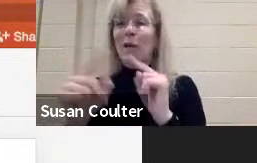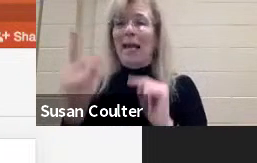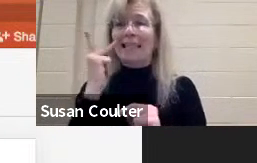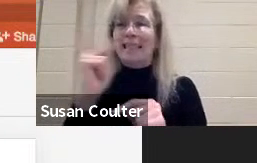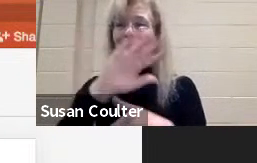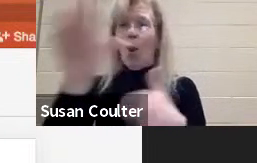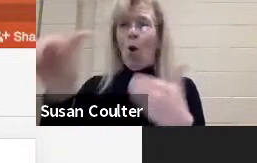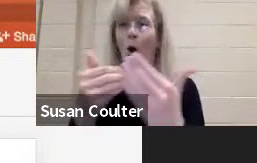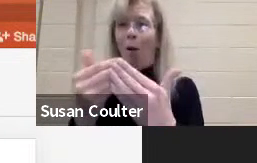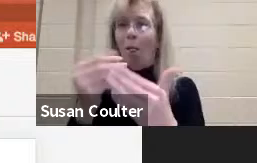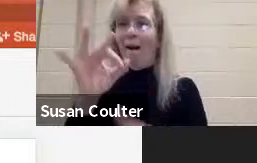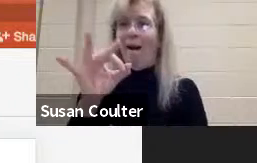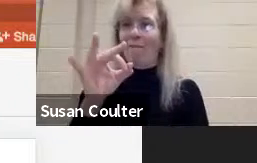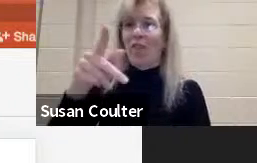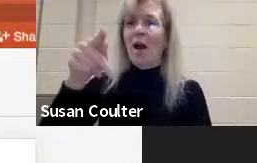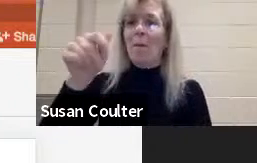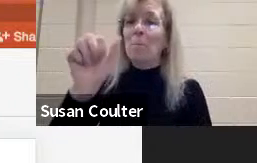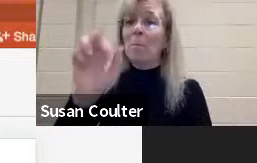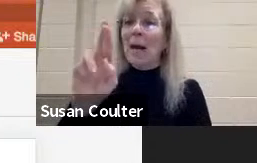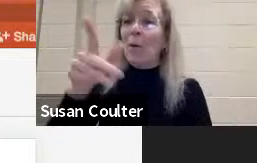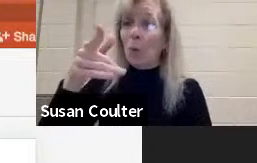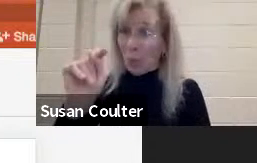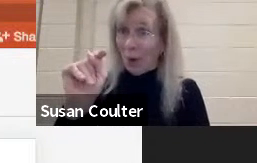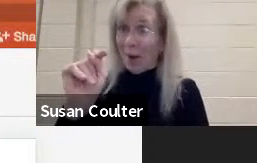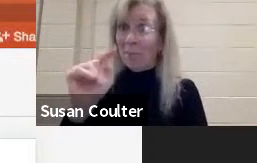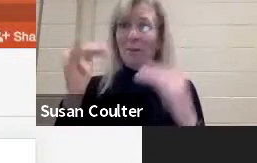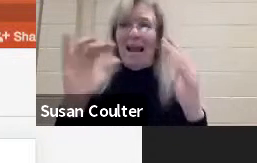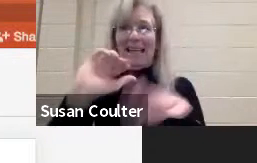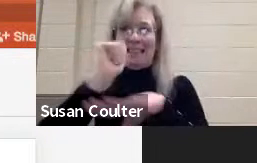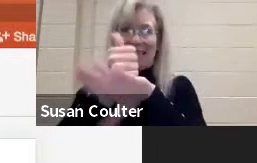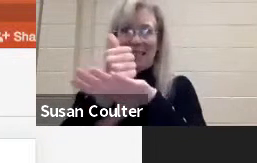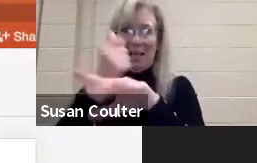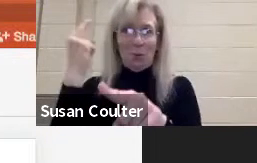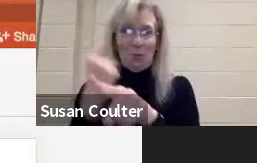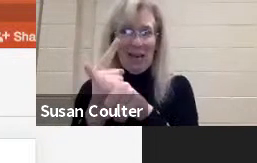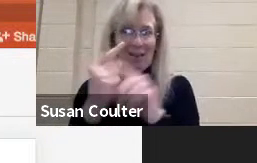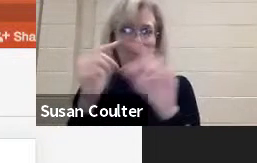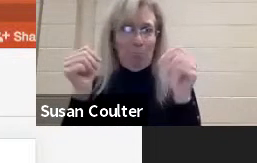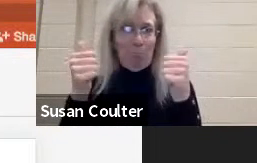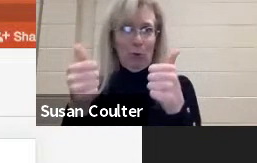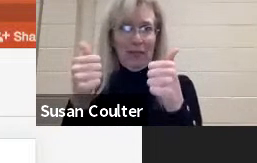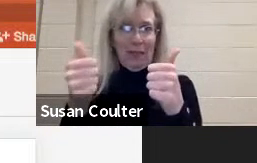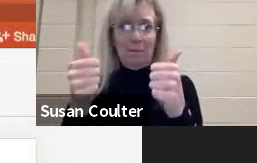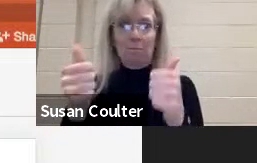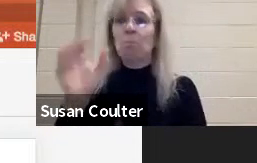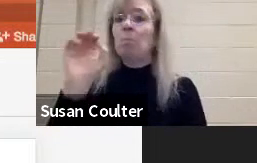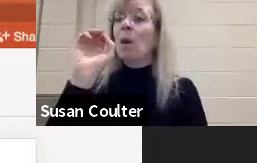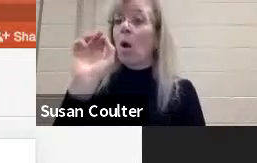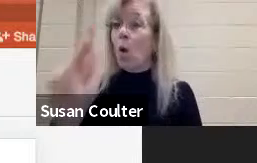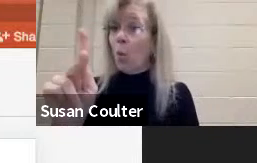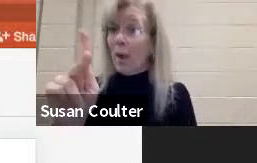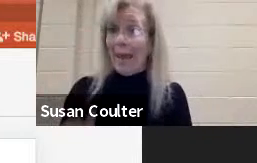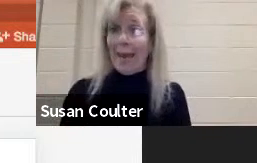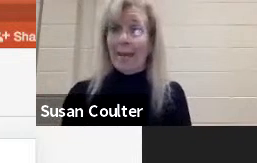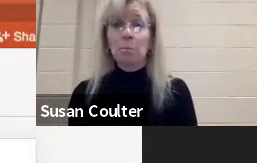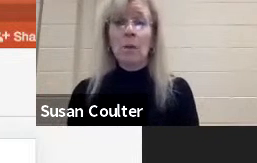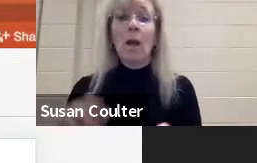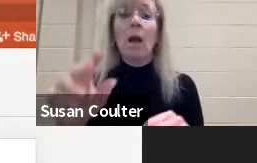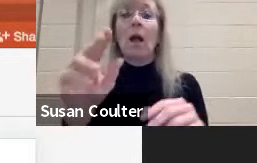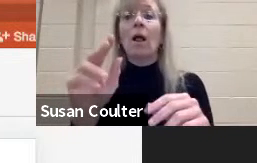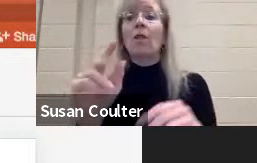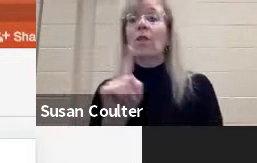Sometimes you can see all of the PowerPoint, but I said it right. Perfect.